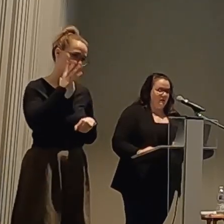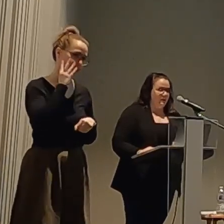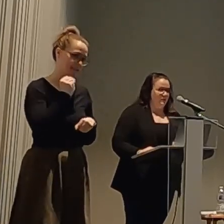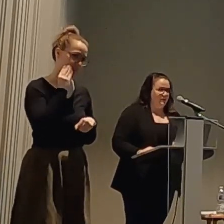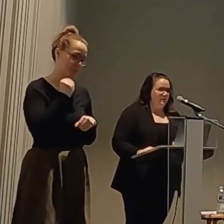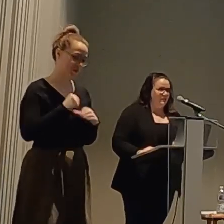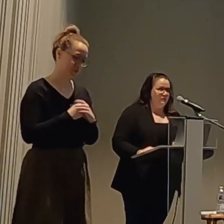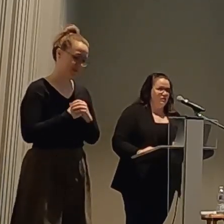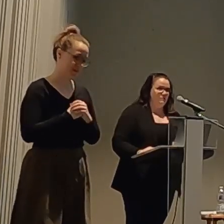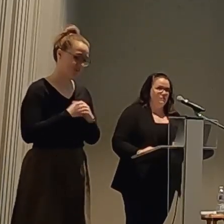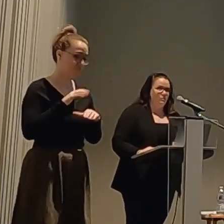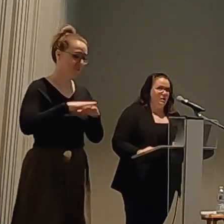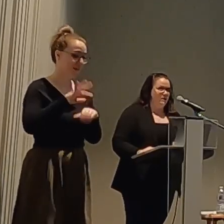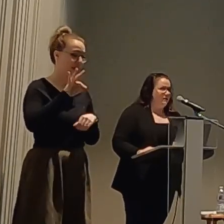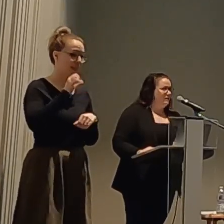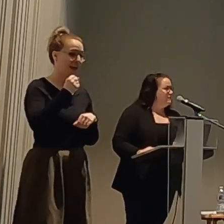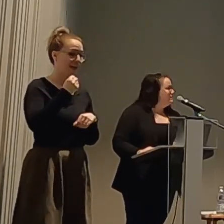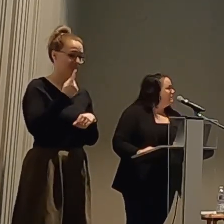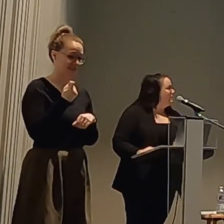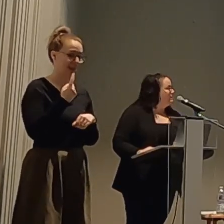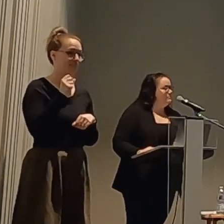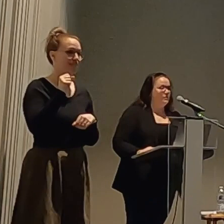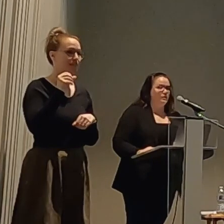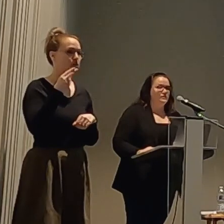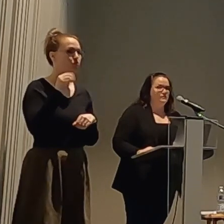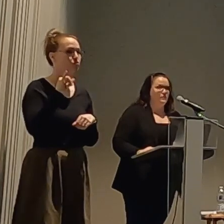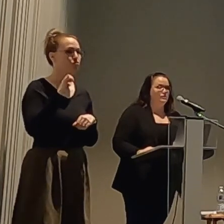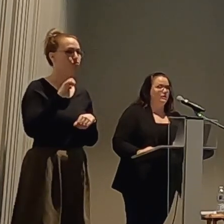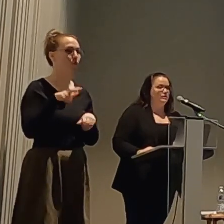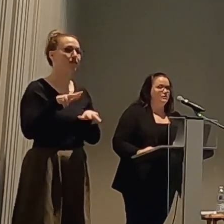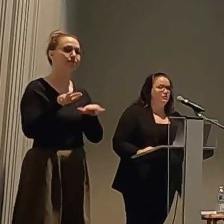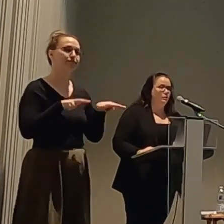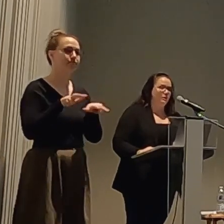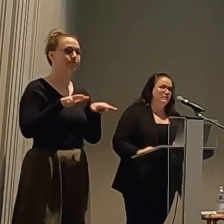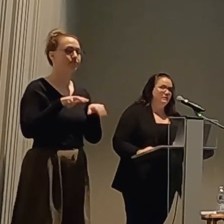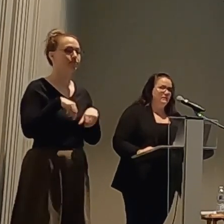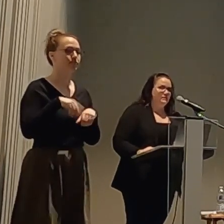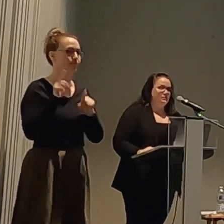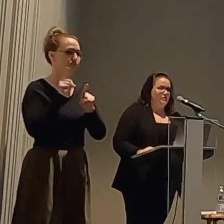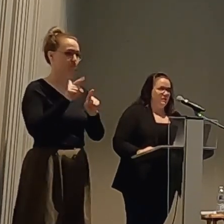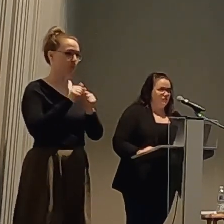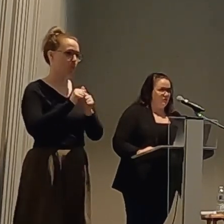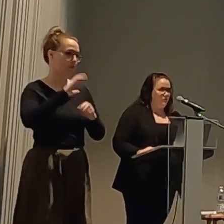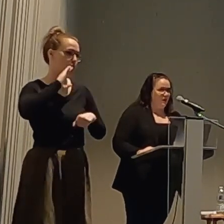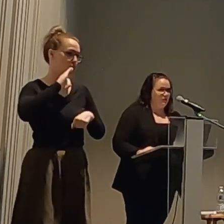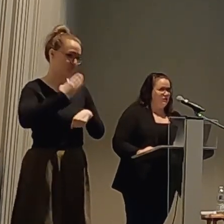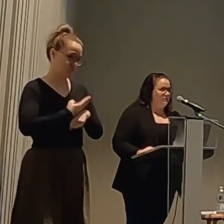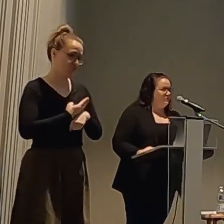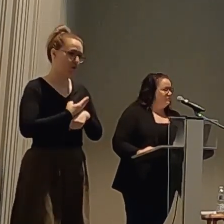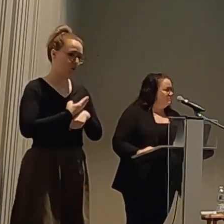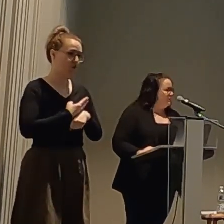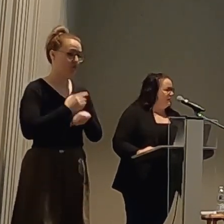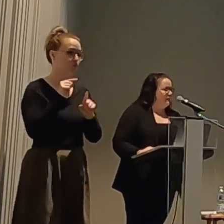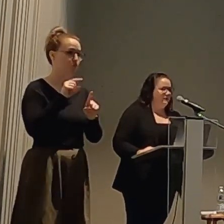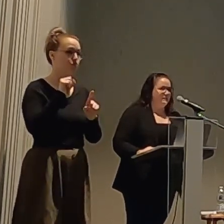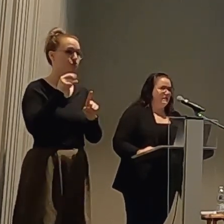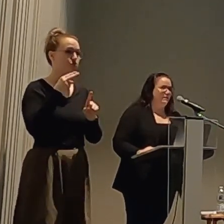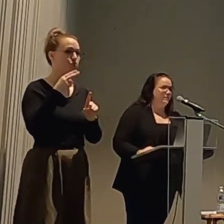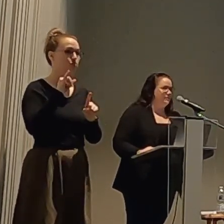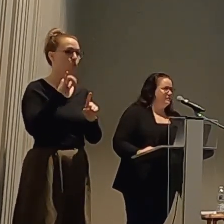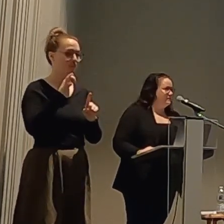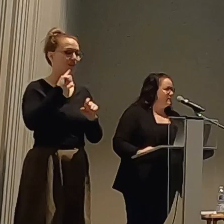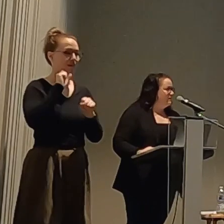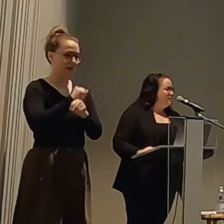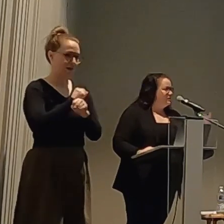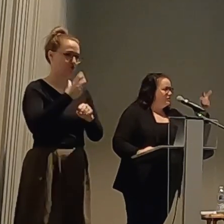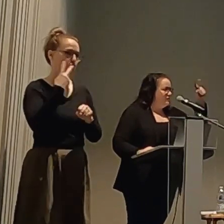on 9/11, she was walking her daughter to school. So she actually watched the plane hit the